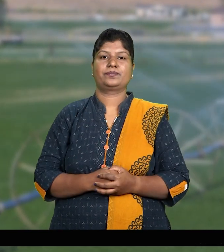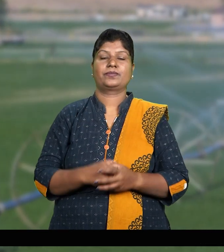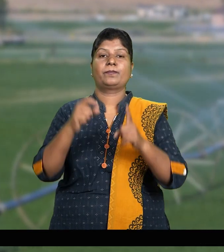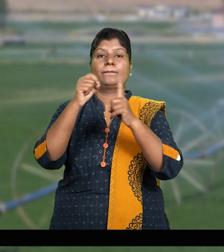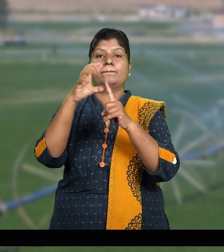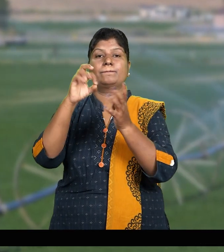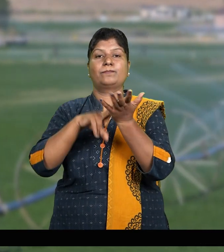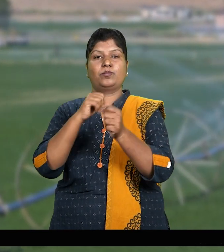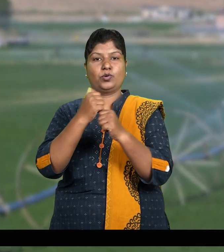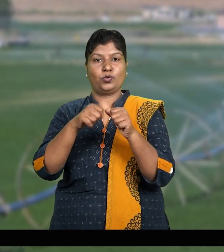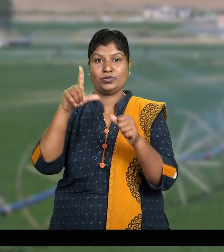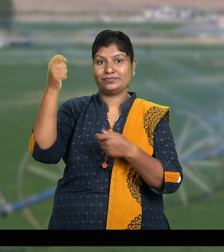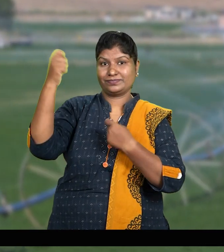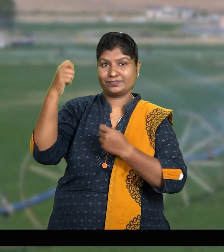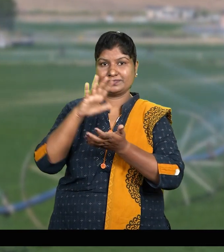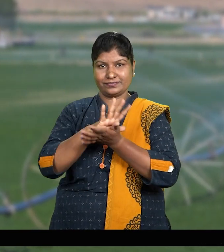Pongal,